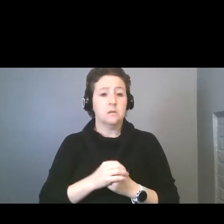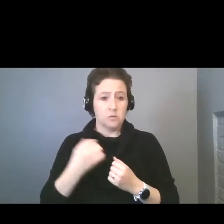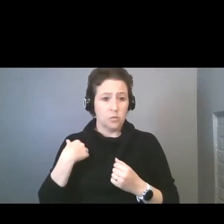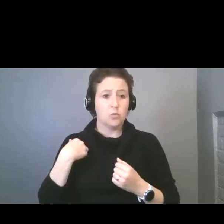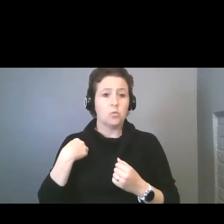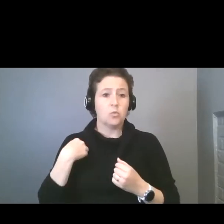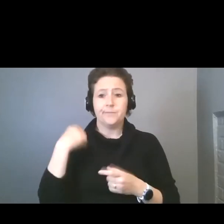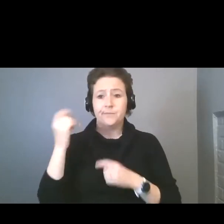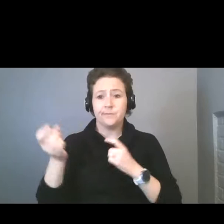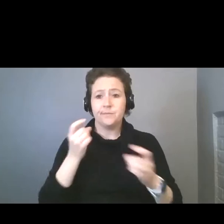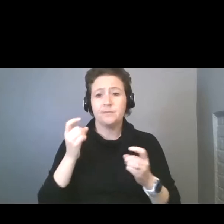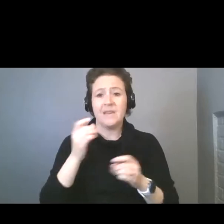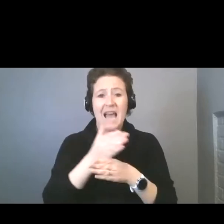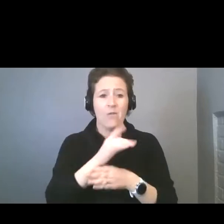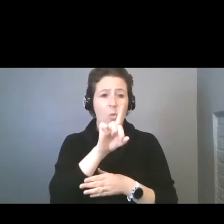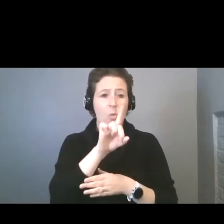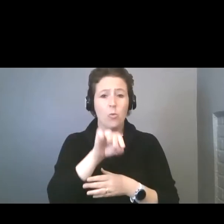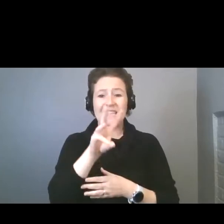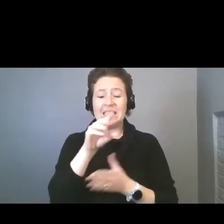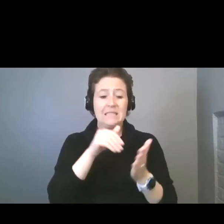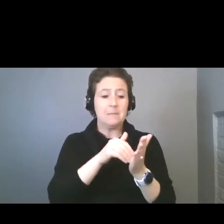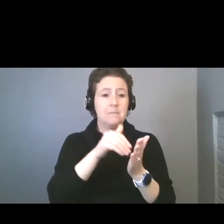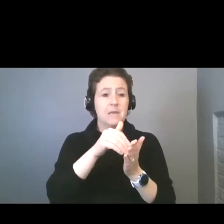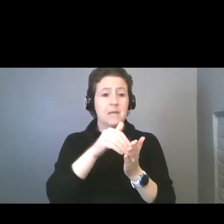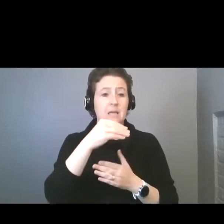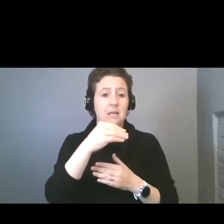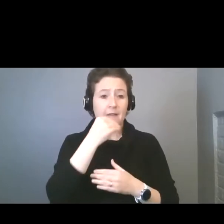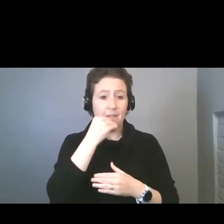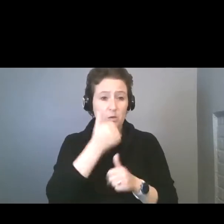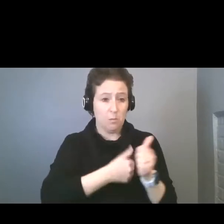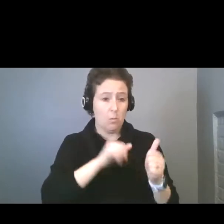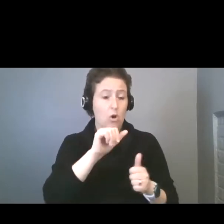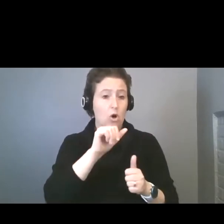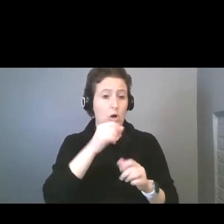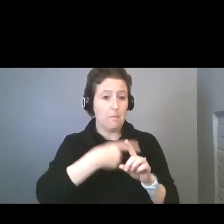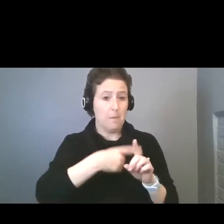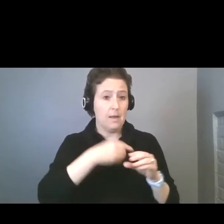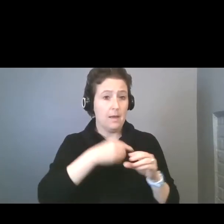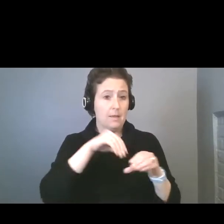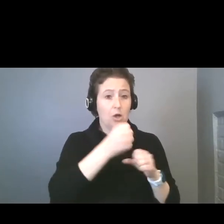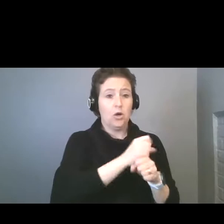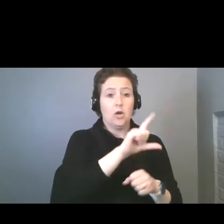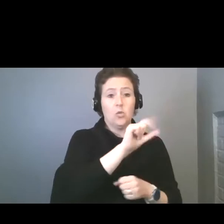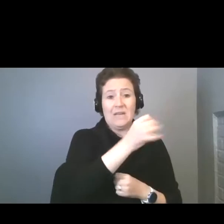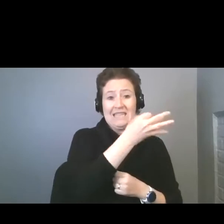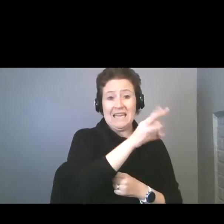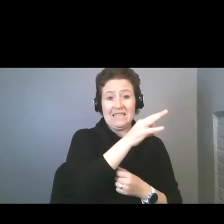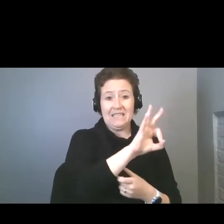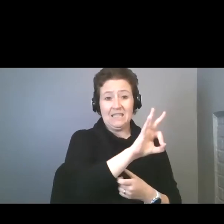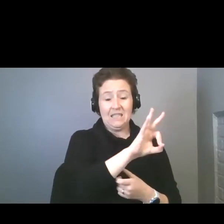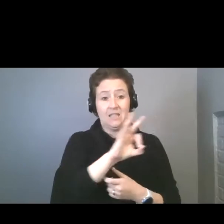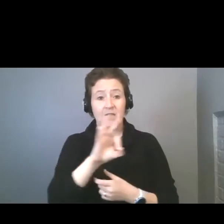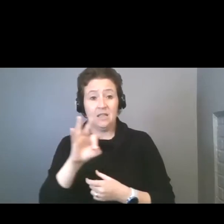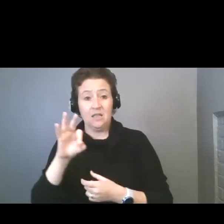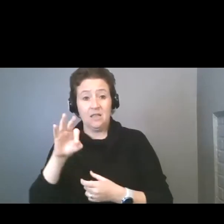of 1.6 million meals per month in calendar year 2019, the food bank set new